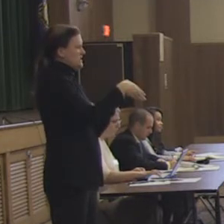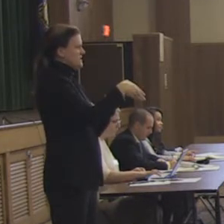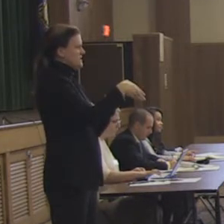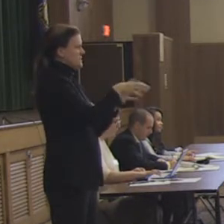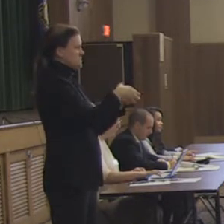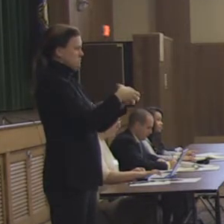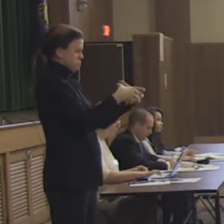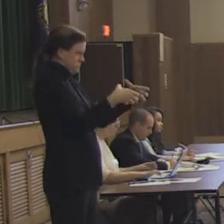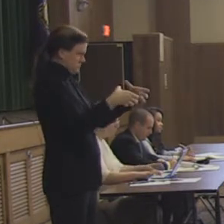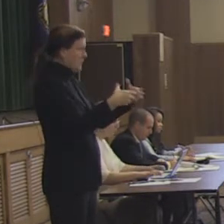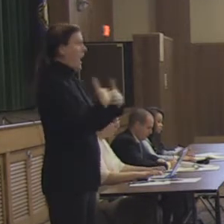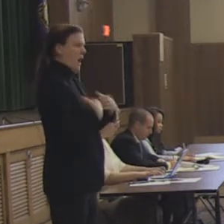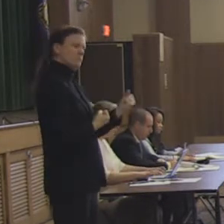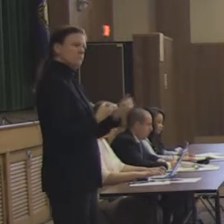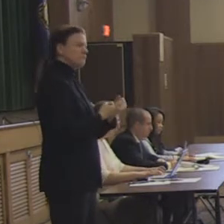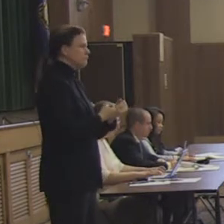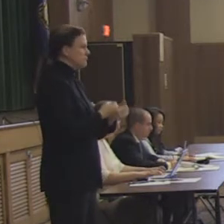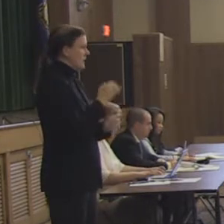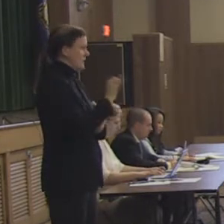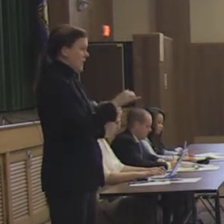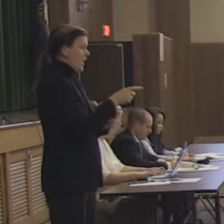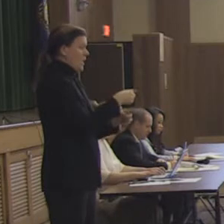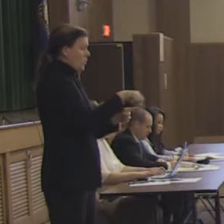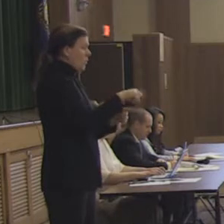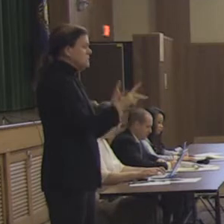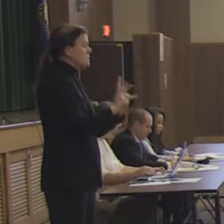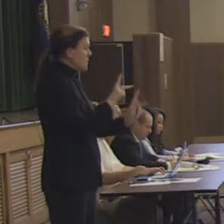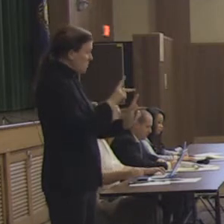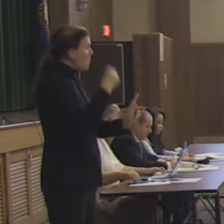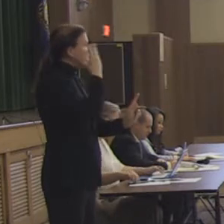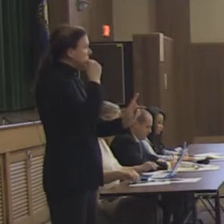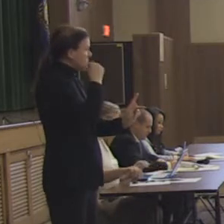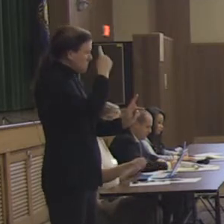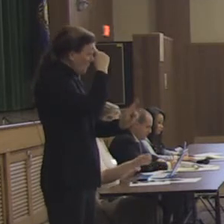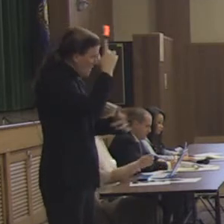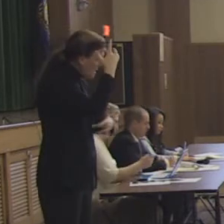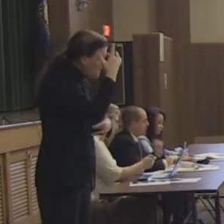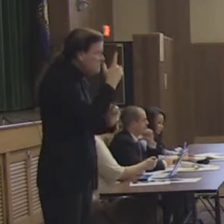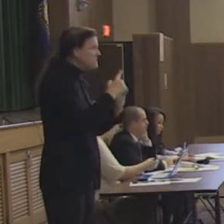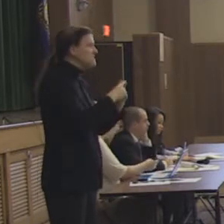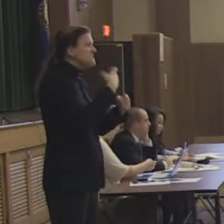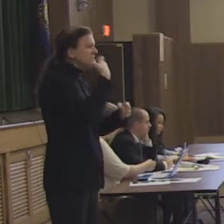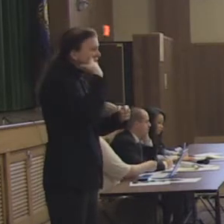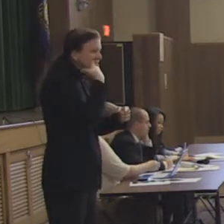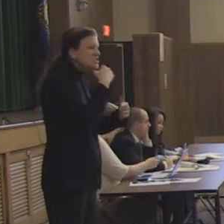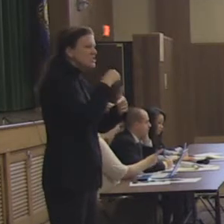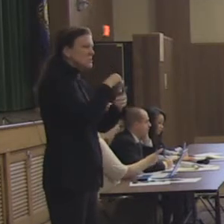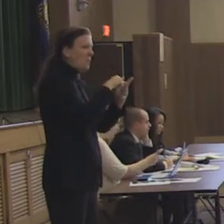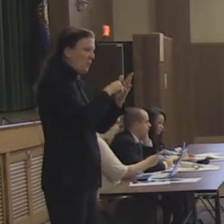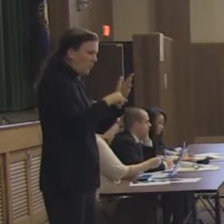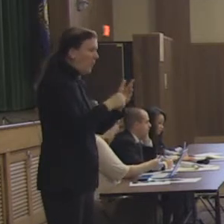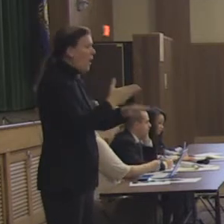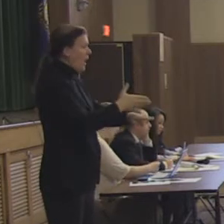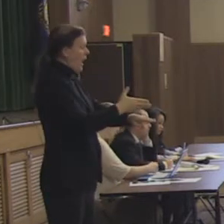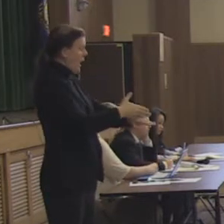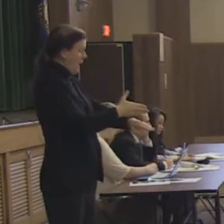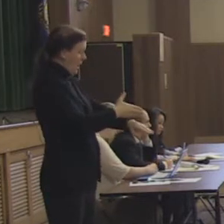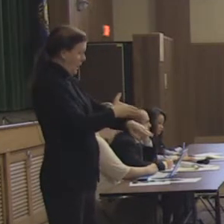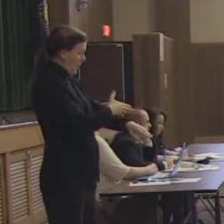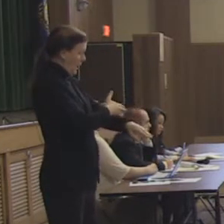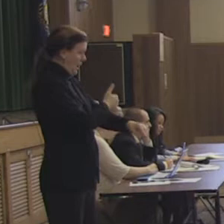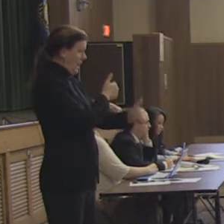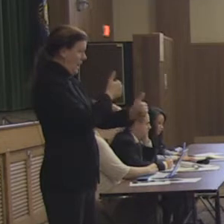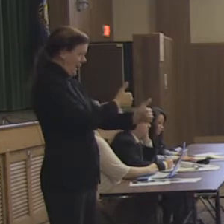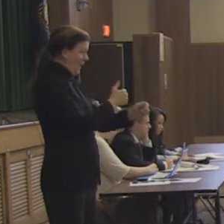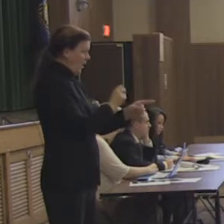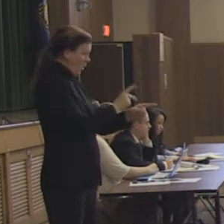peer specialists, and these, in short, are individuals, as you may know, with lived experience of severe symptoms, often lived experience of